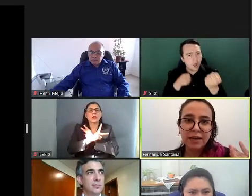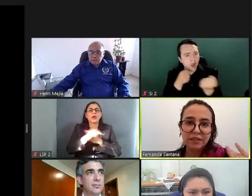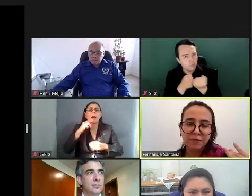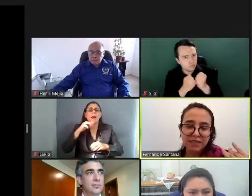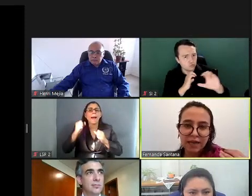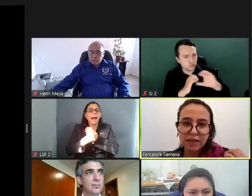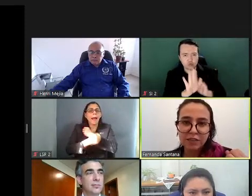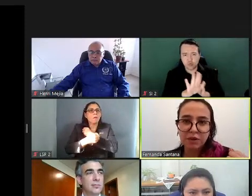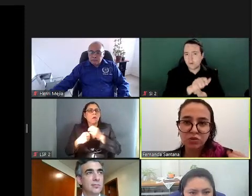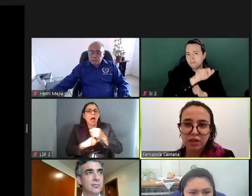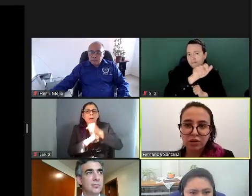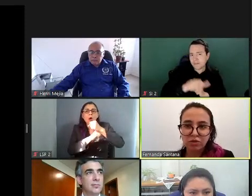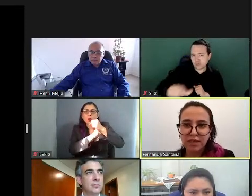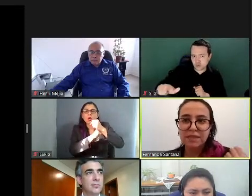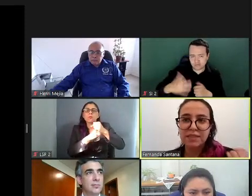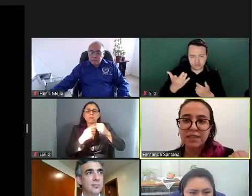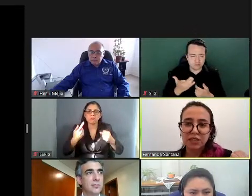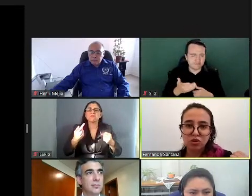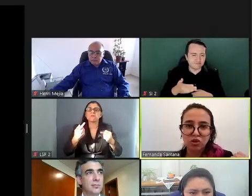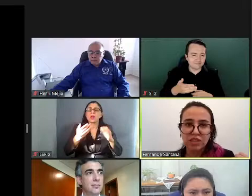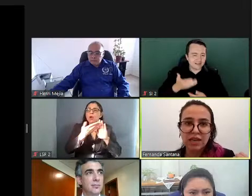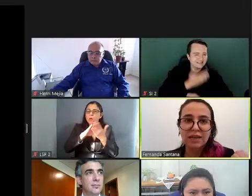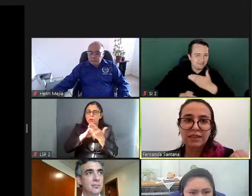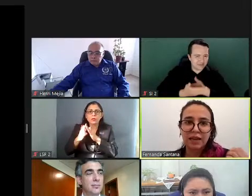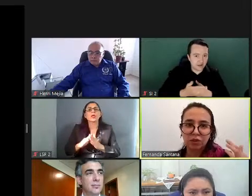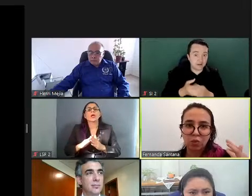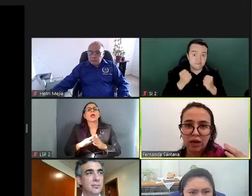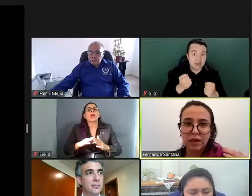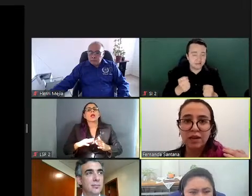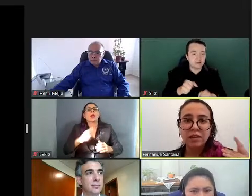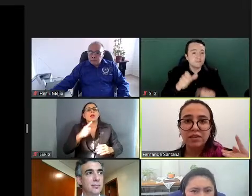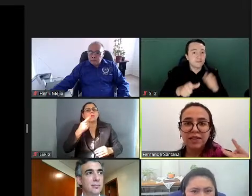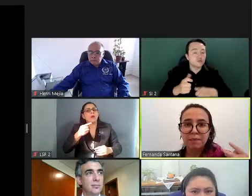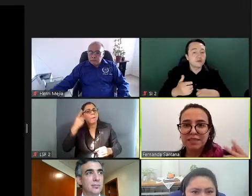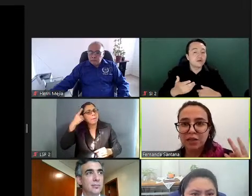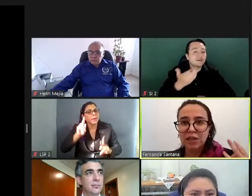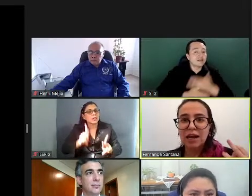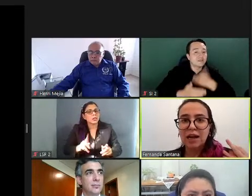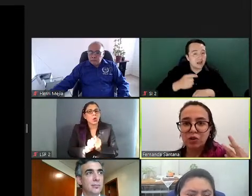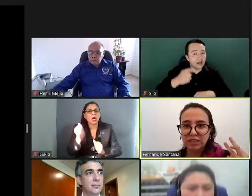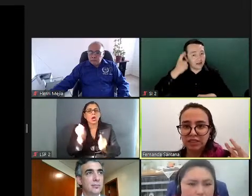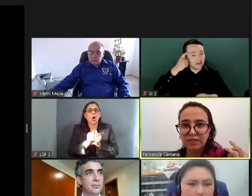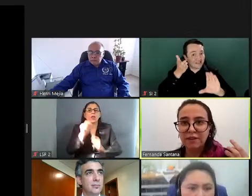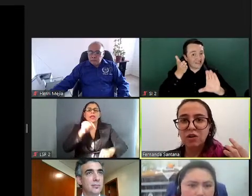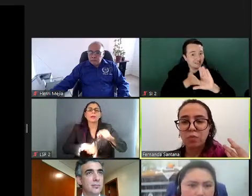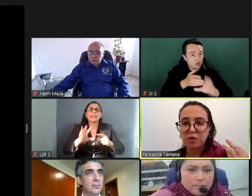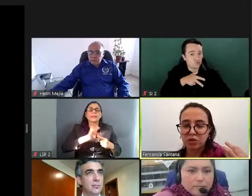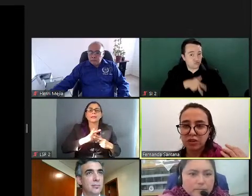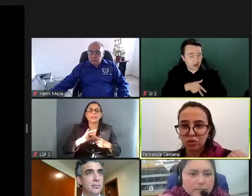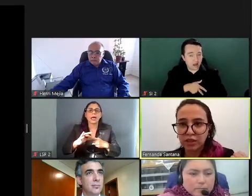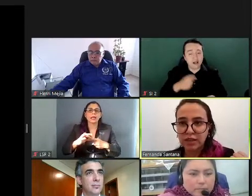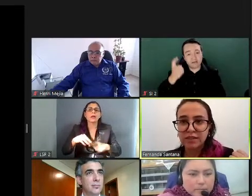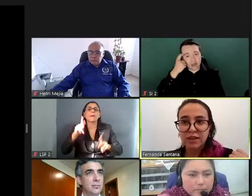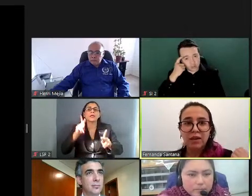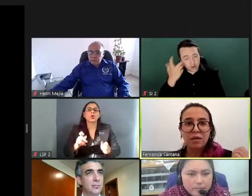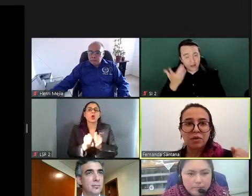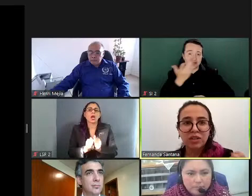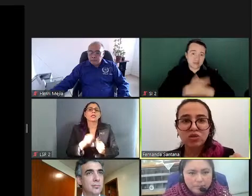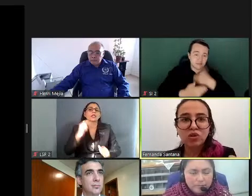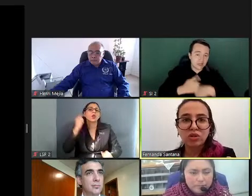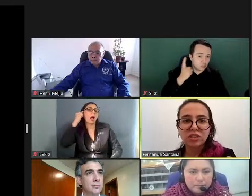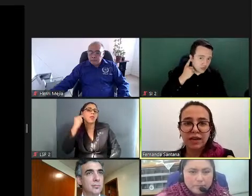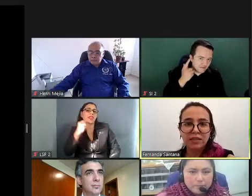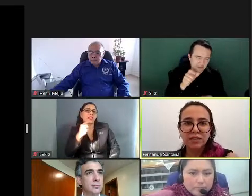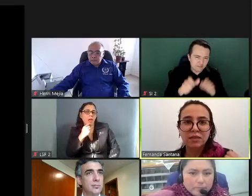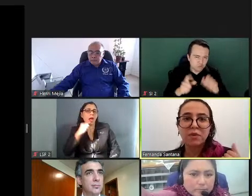support so that persons with disabilities especially those with psychosocial and intellectual disability hearing disability or